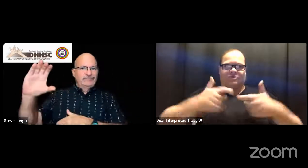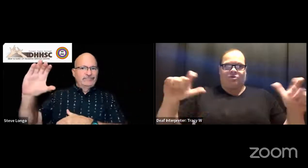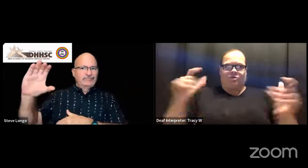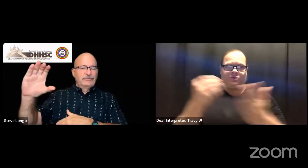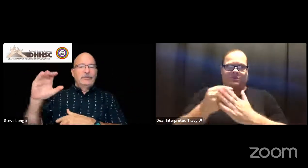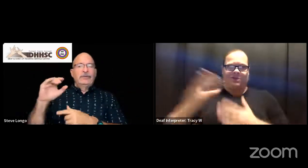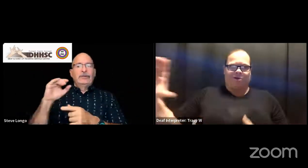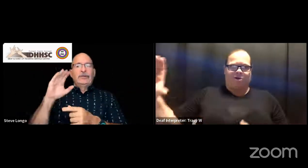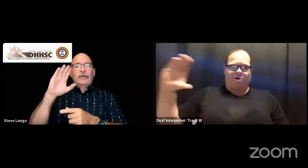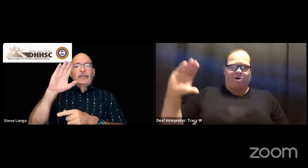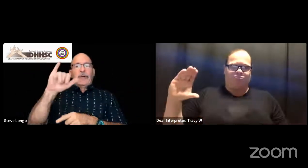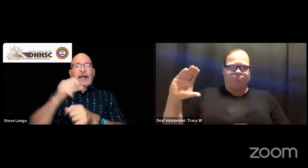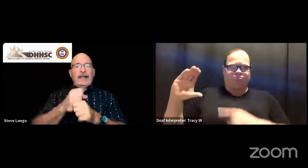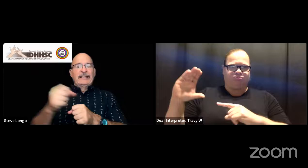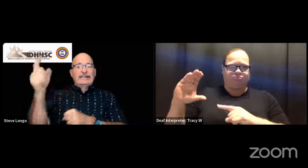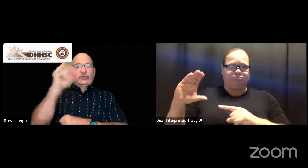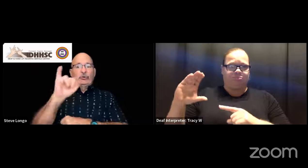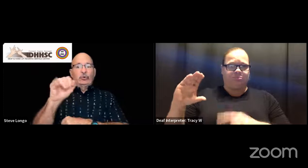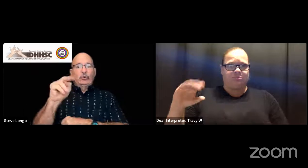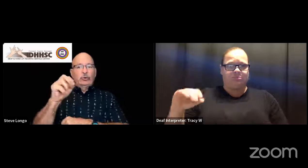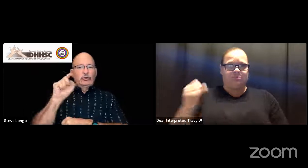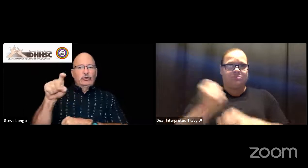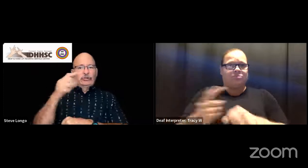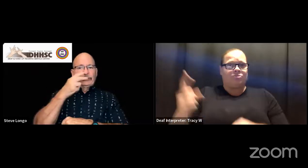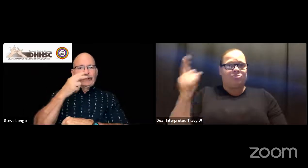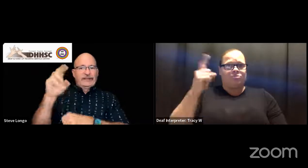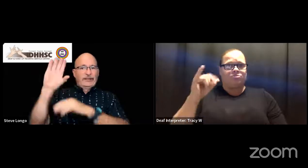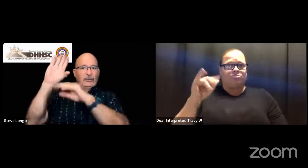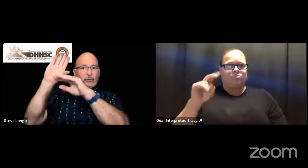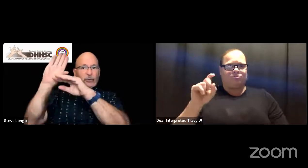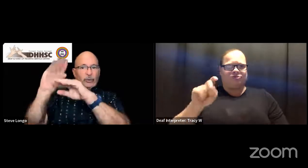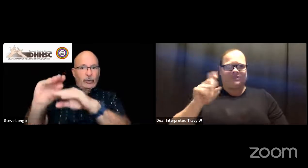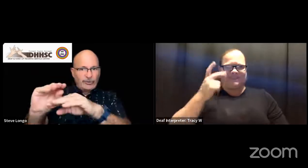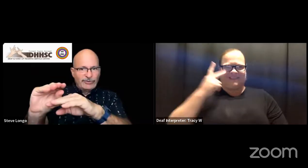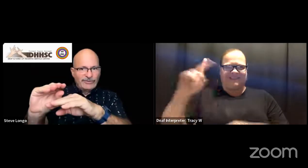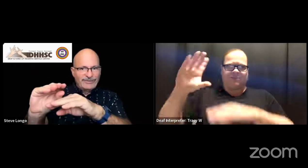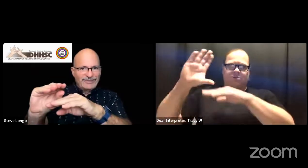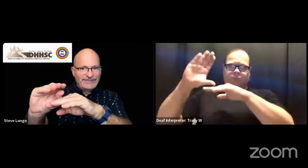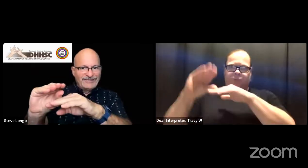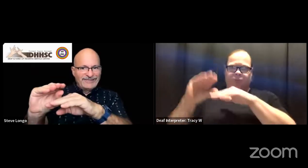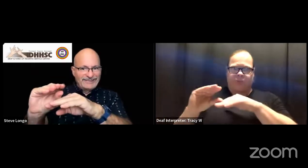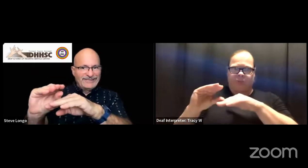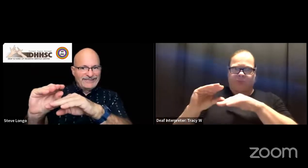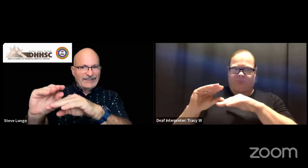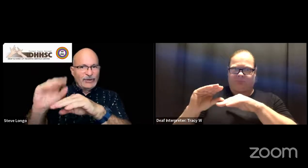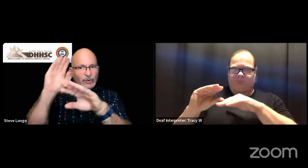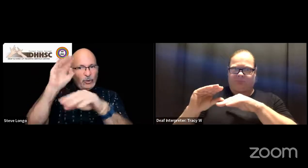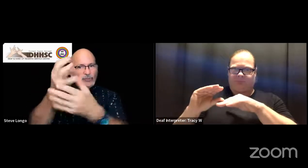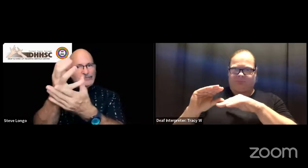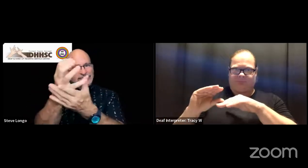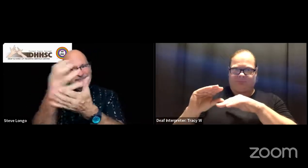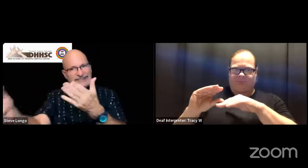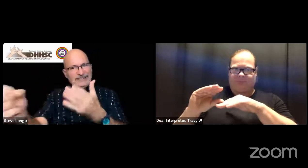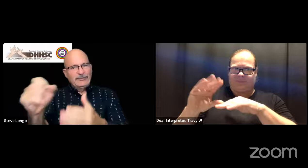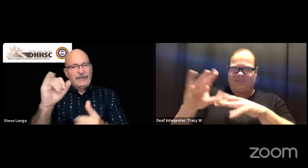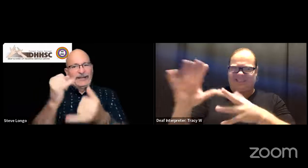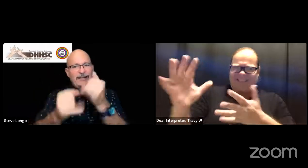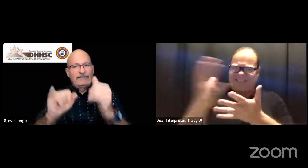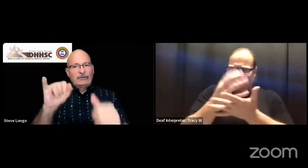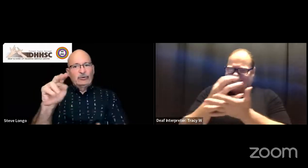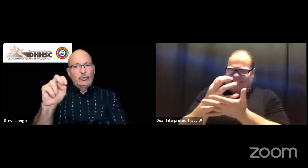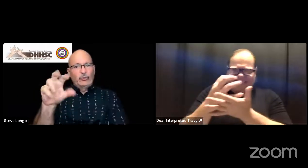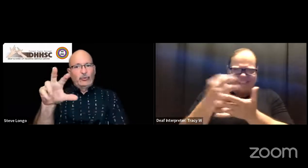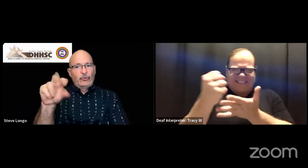nonprofits. That means that is the time in which we receive a large chunk of money. And